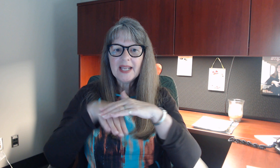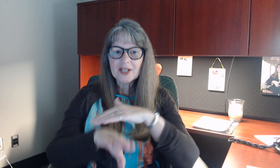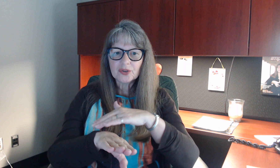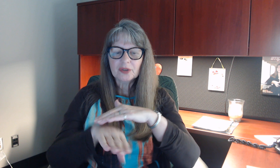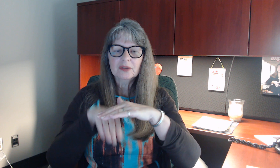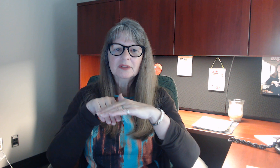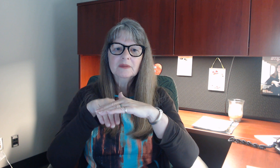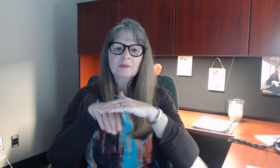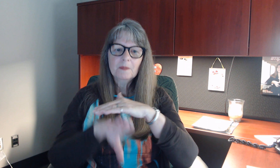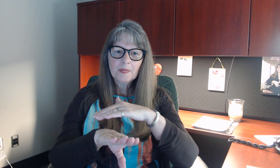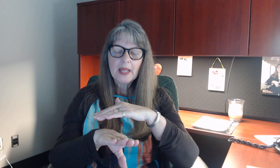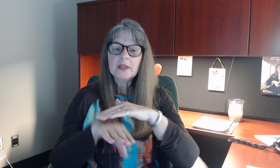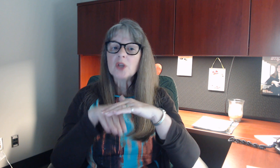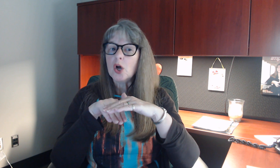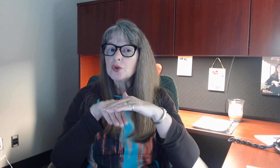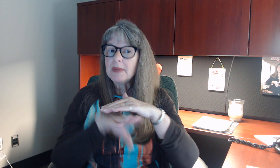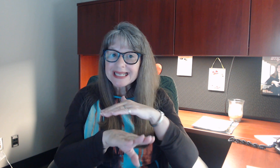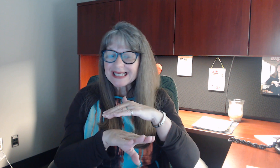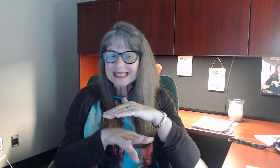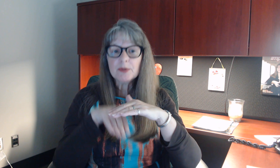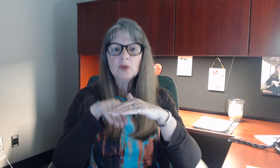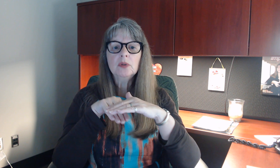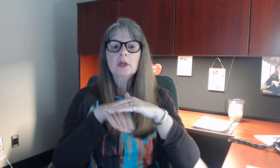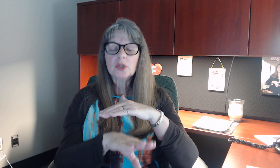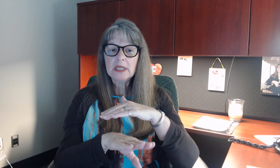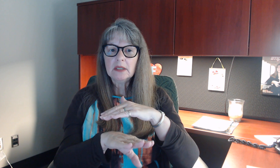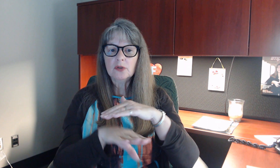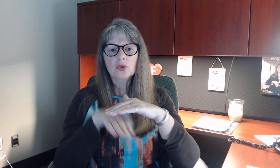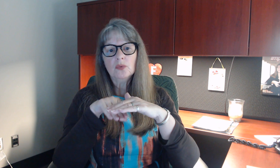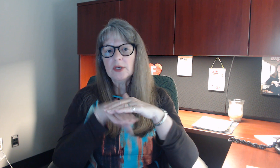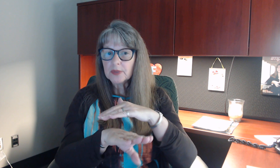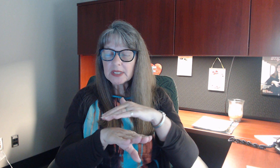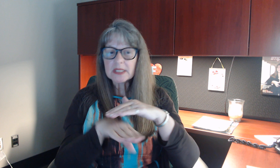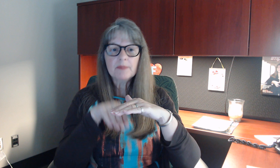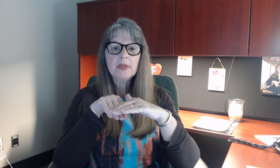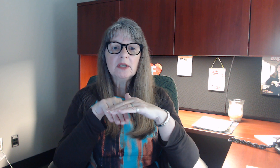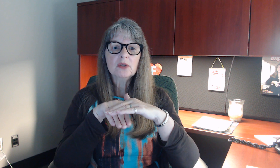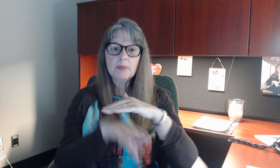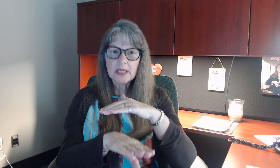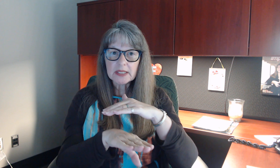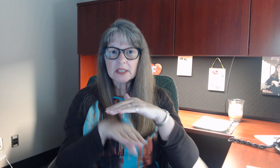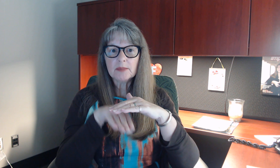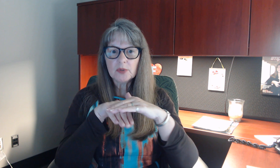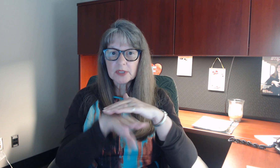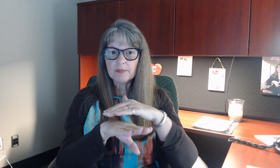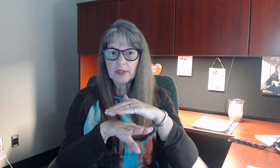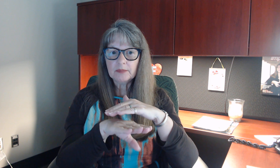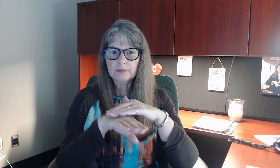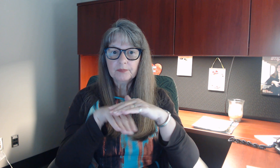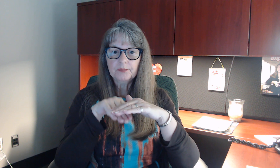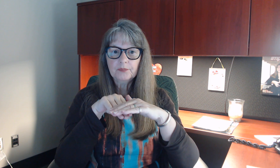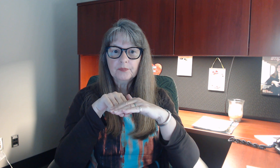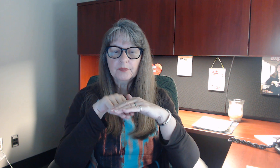Enter. This also means accessible, to enter into something, to be accessible to something. It's